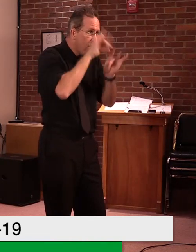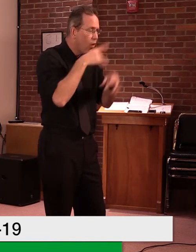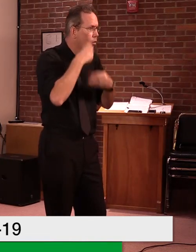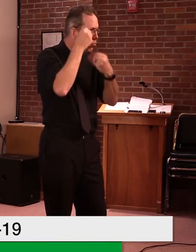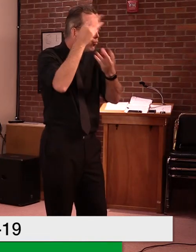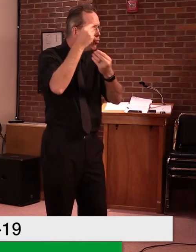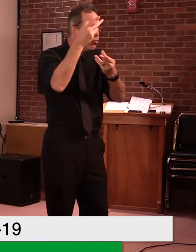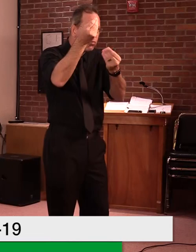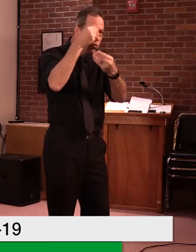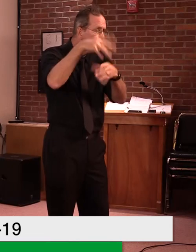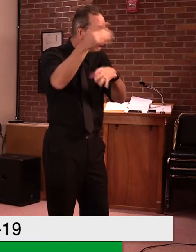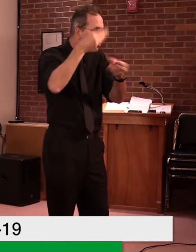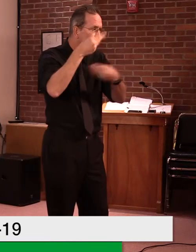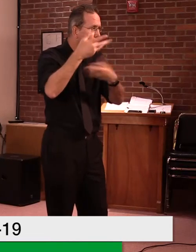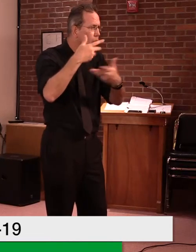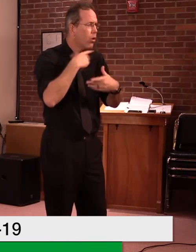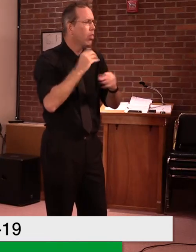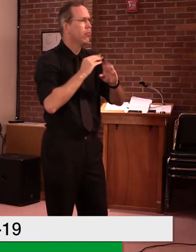proper authorities out there.